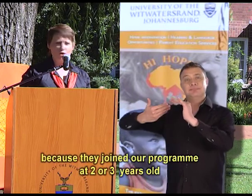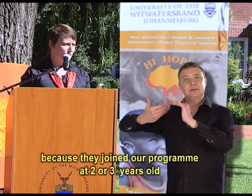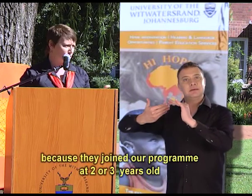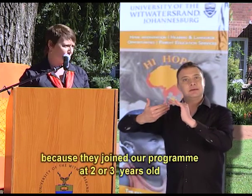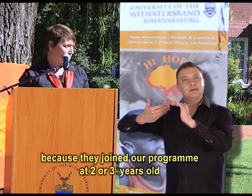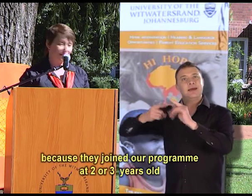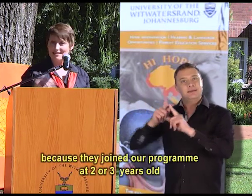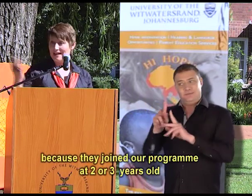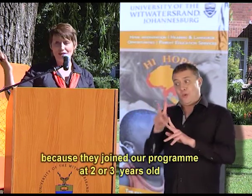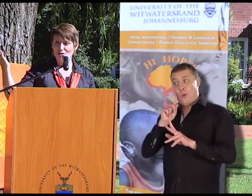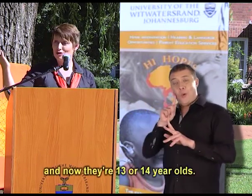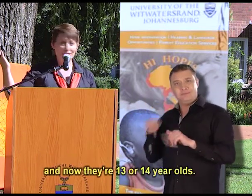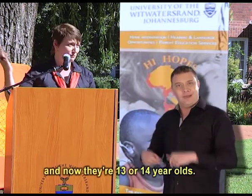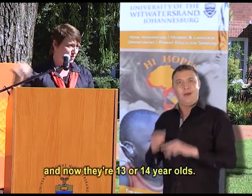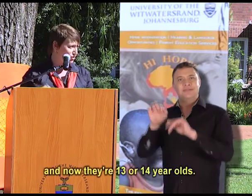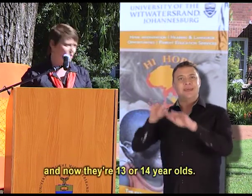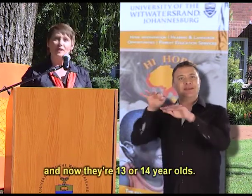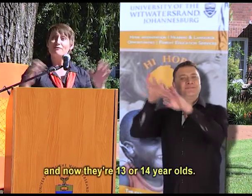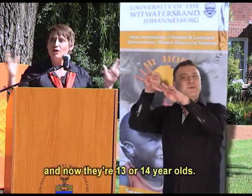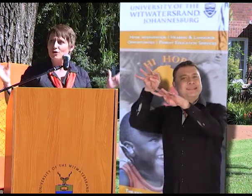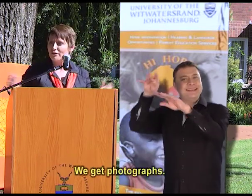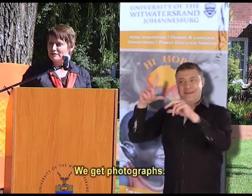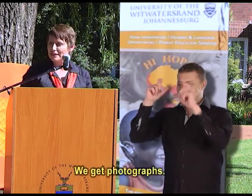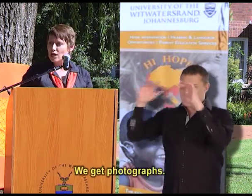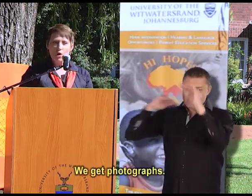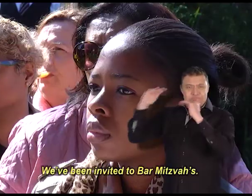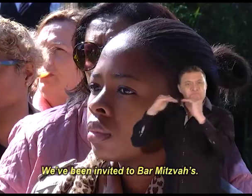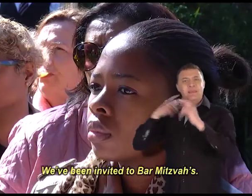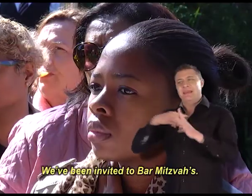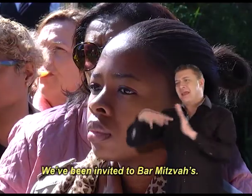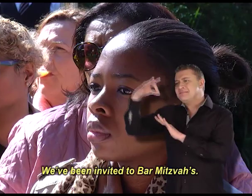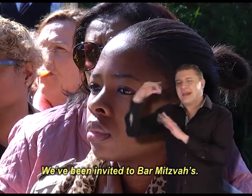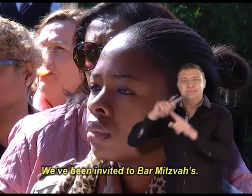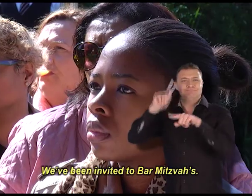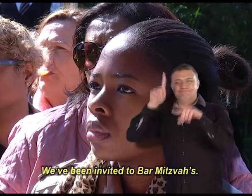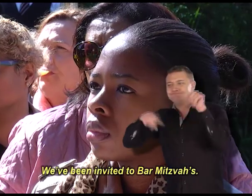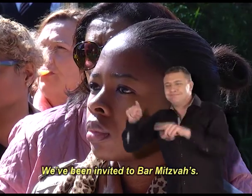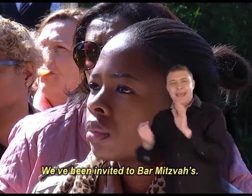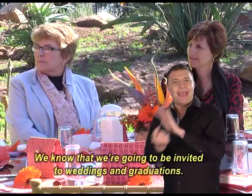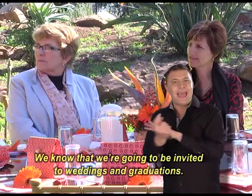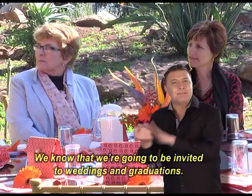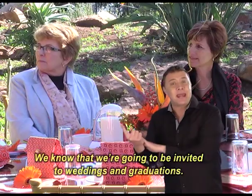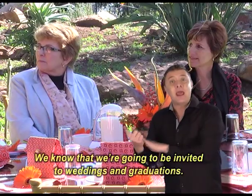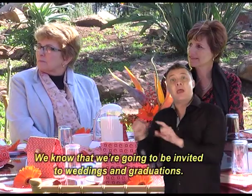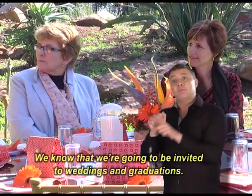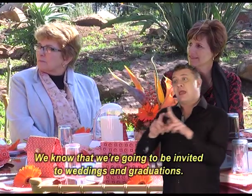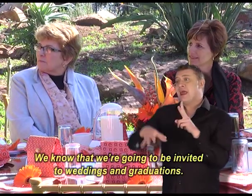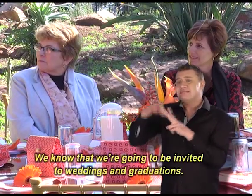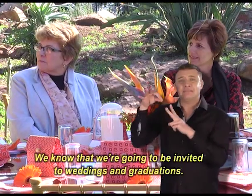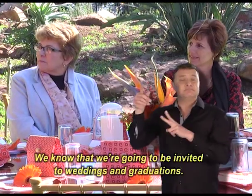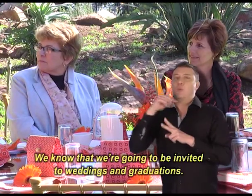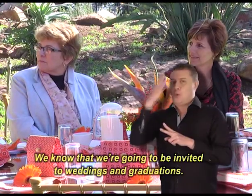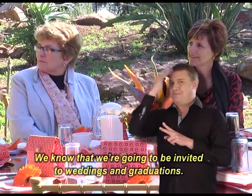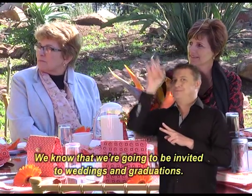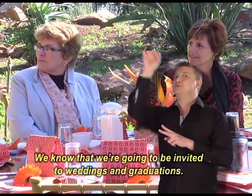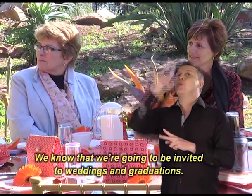joined our program at 2 and 3. So now they're 13 and 14-year-olds. We get photographs. We've been invited to bat mitzvahs. We know that we're going to be invited